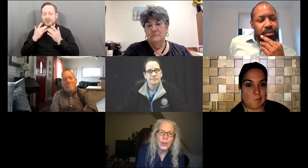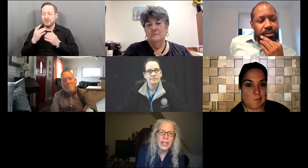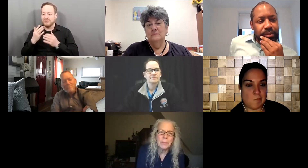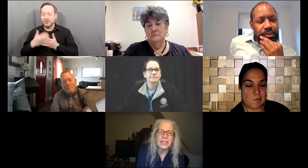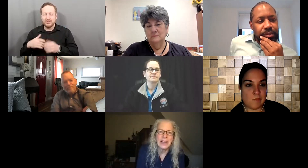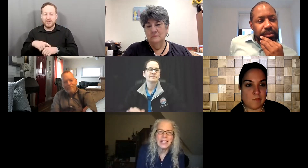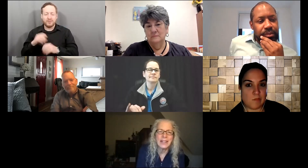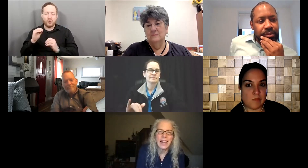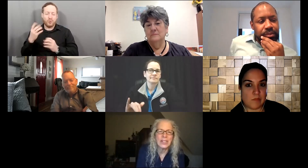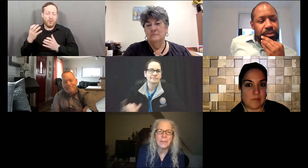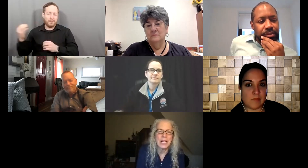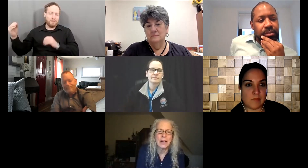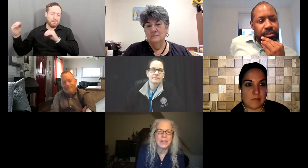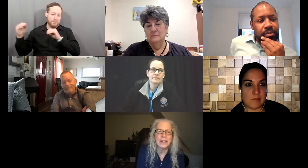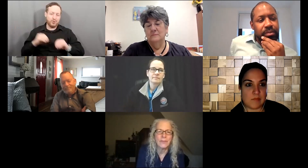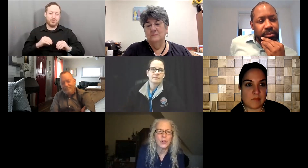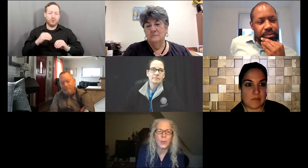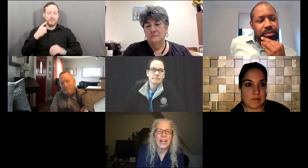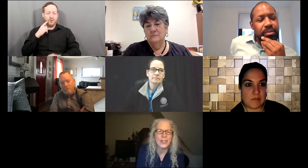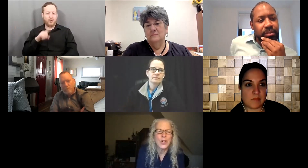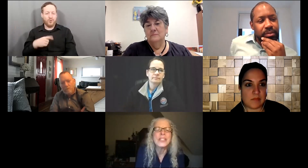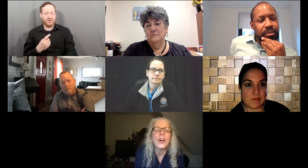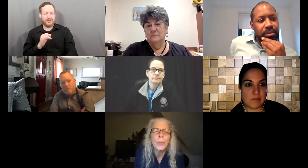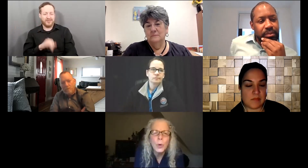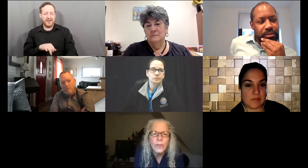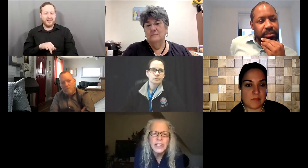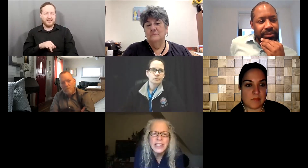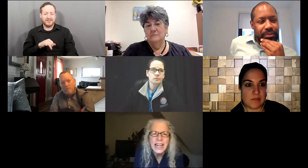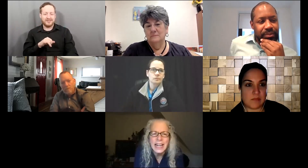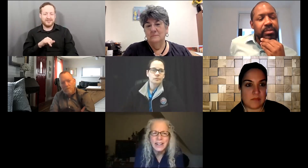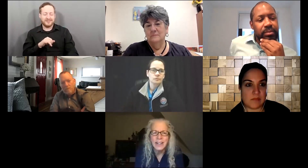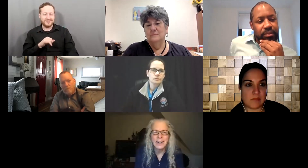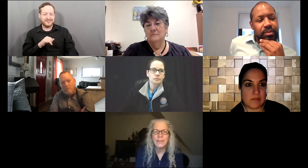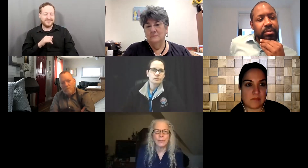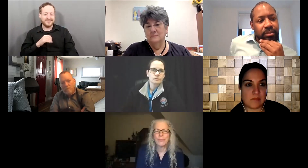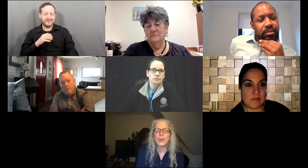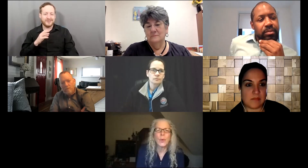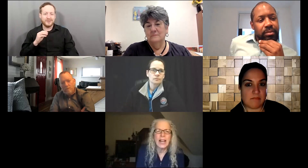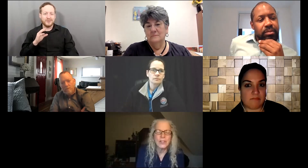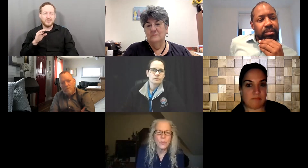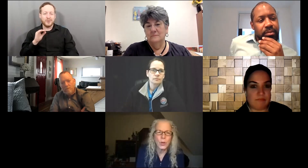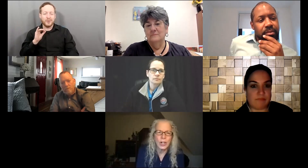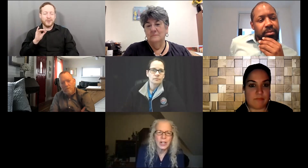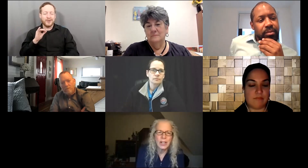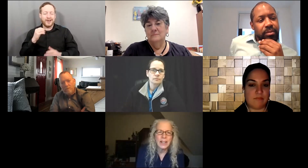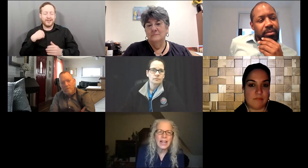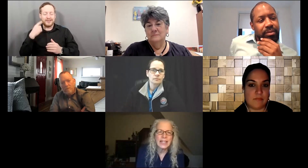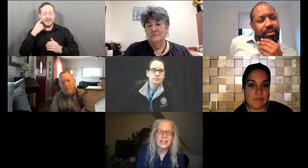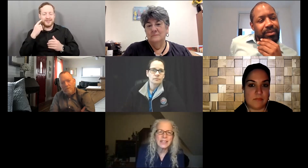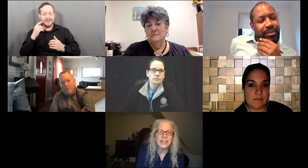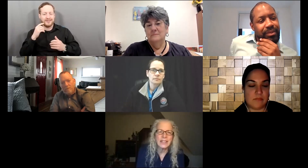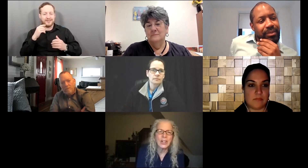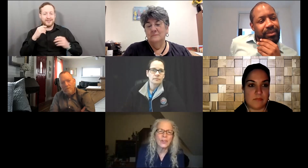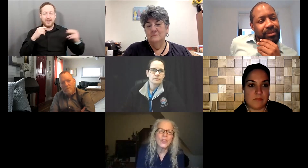You can't be like having them come and have 20 hours. Nobody's going to move to the state for 20 hours of work.